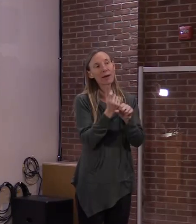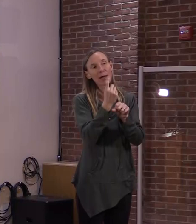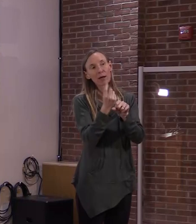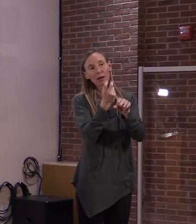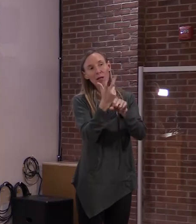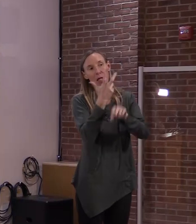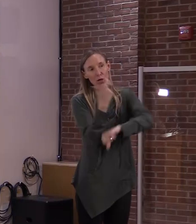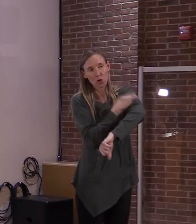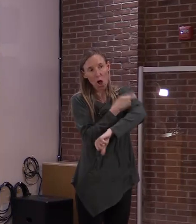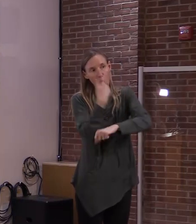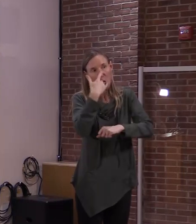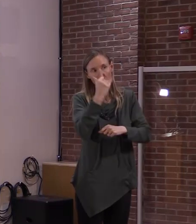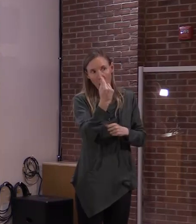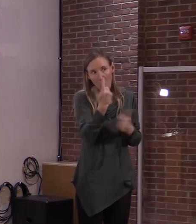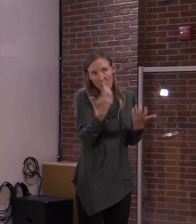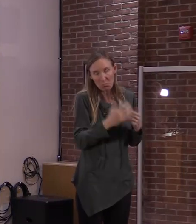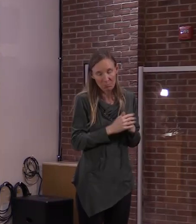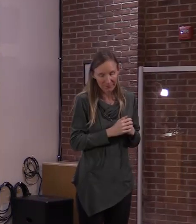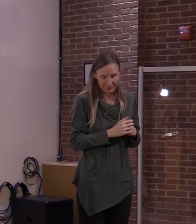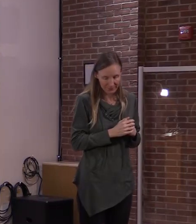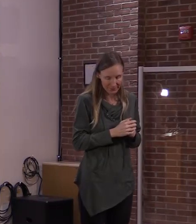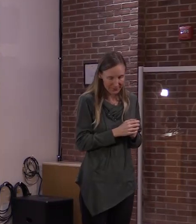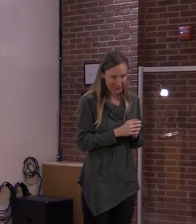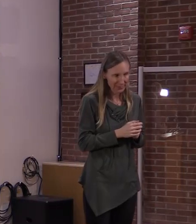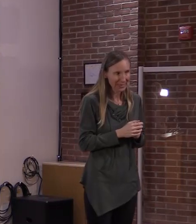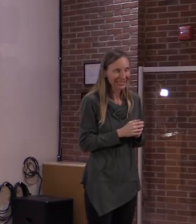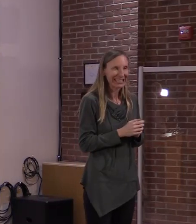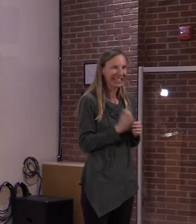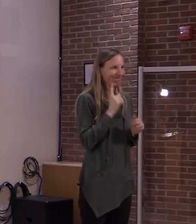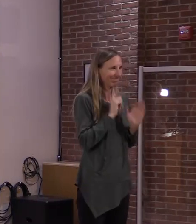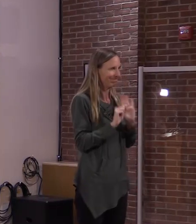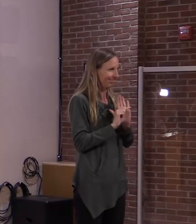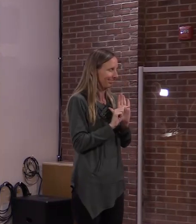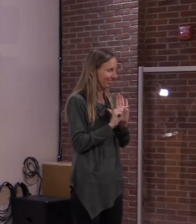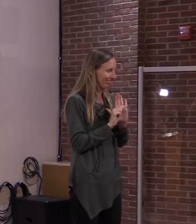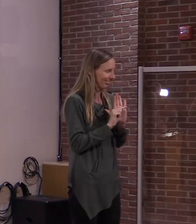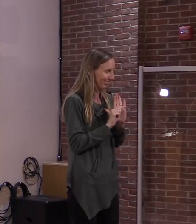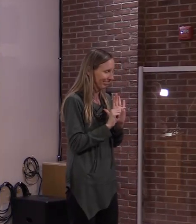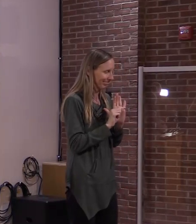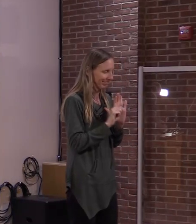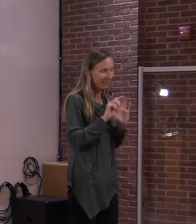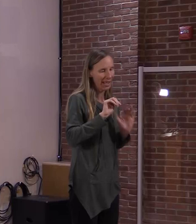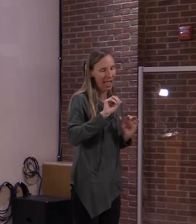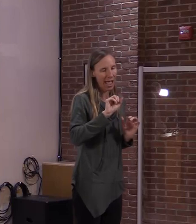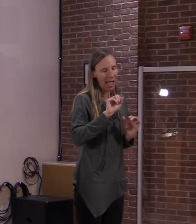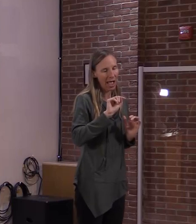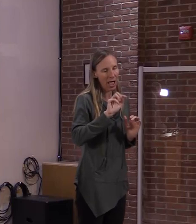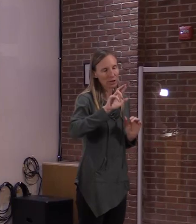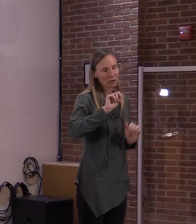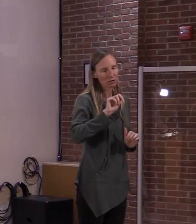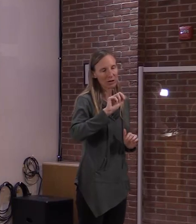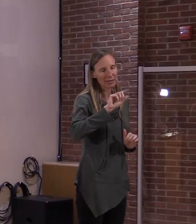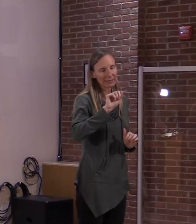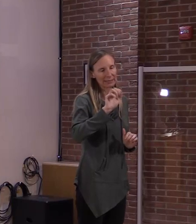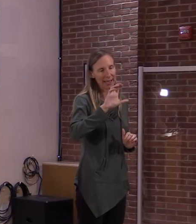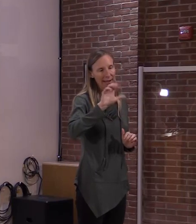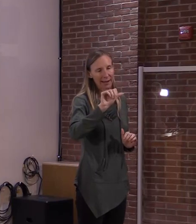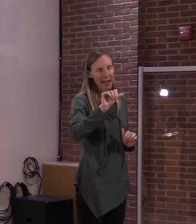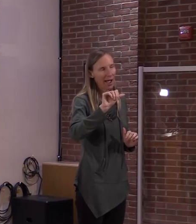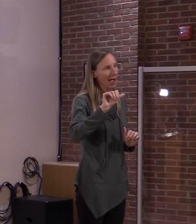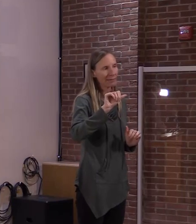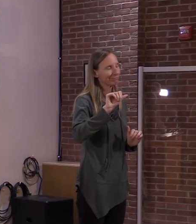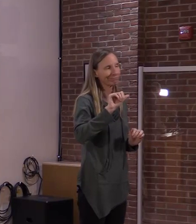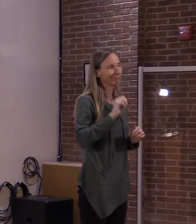I've actually heard on the negative side that they weren't actually pushing for getting